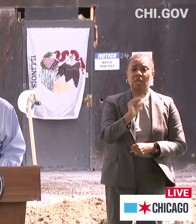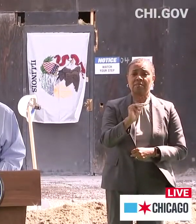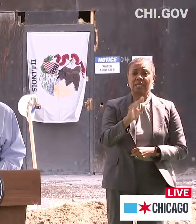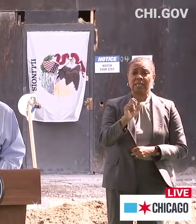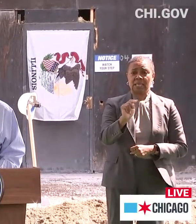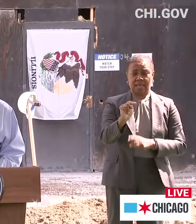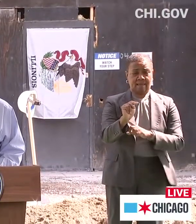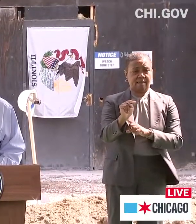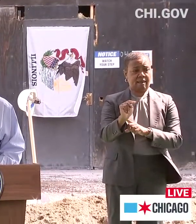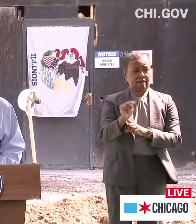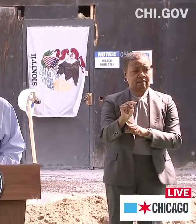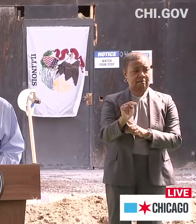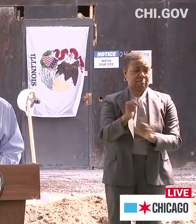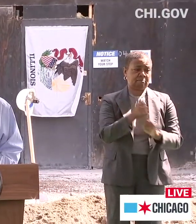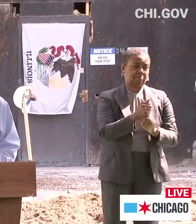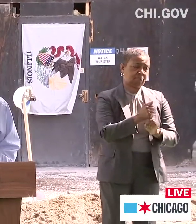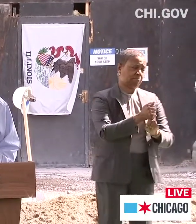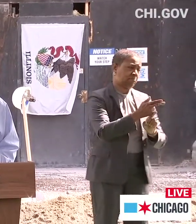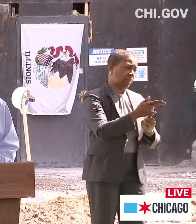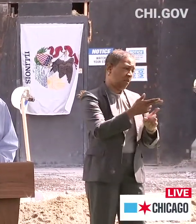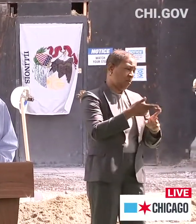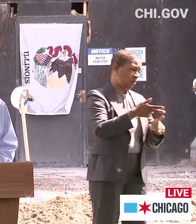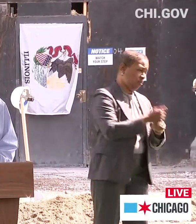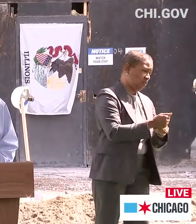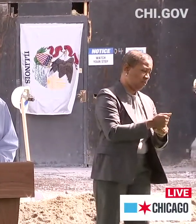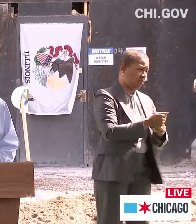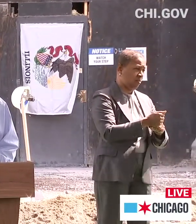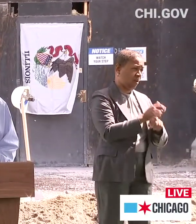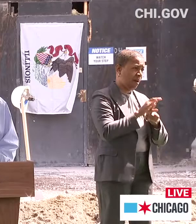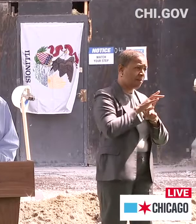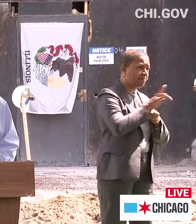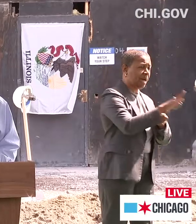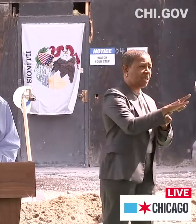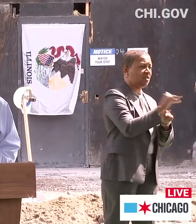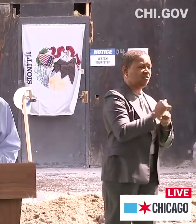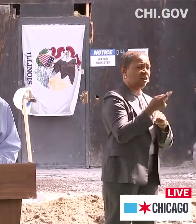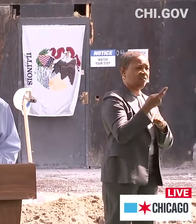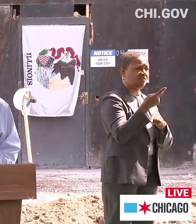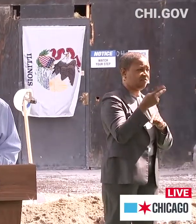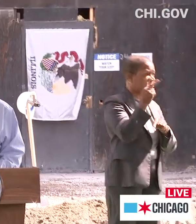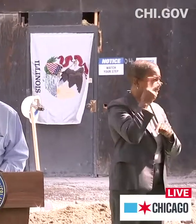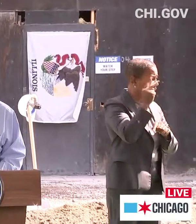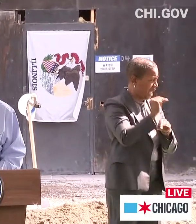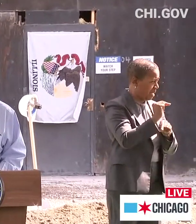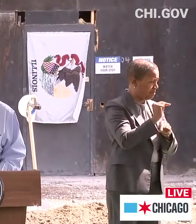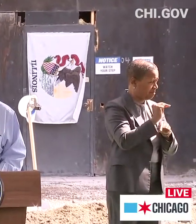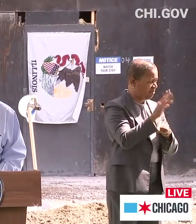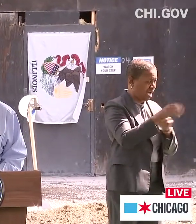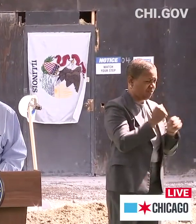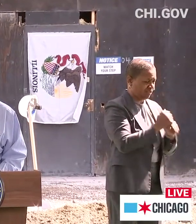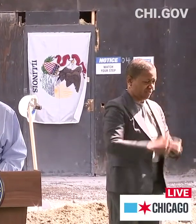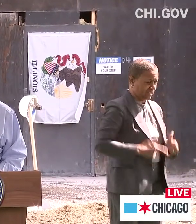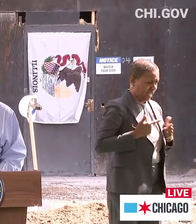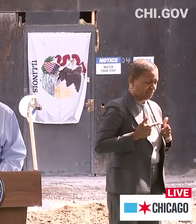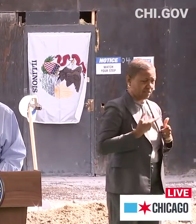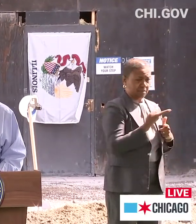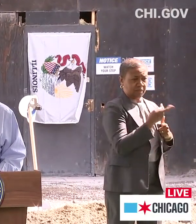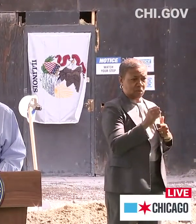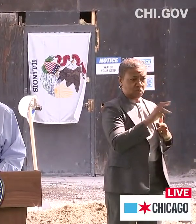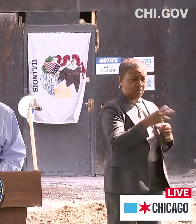who was shot down as a U.S. Navy pilot over Vietnam and spent more than 5 years of his life as a prisoner of